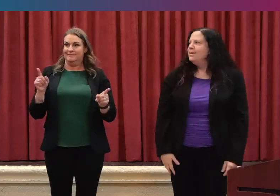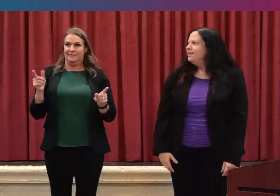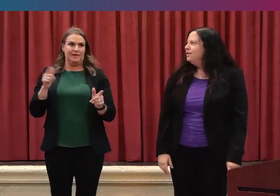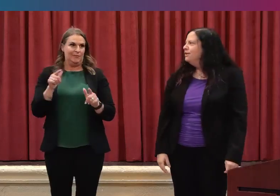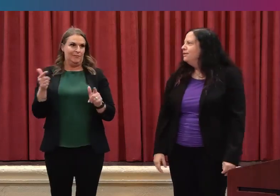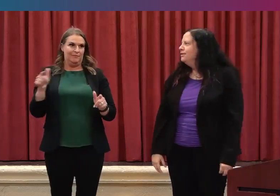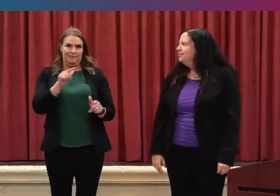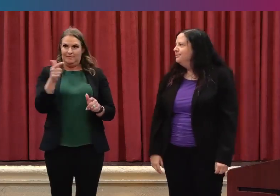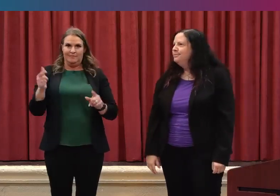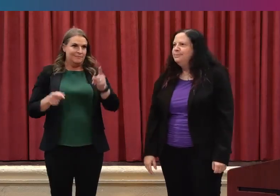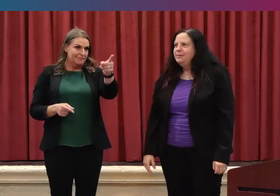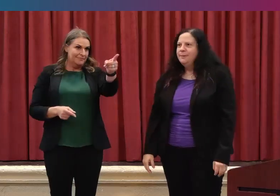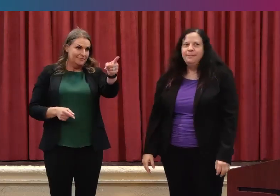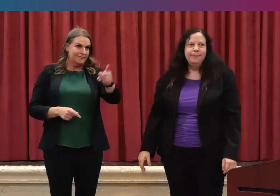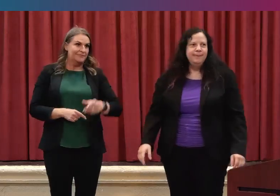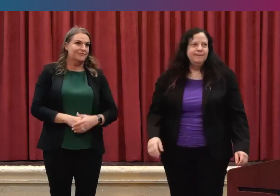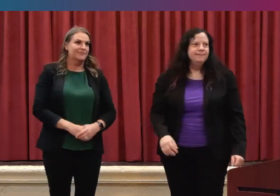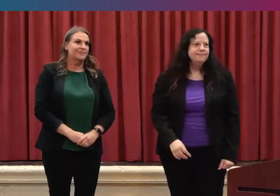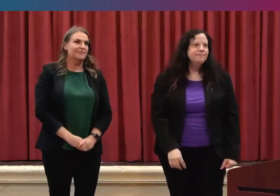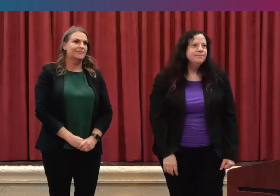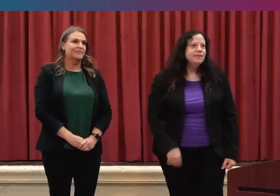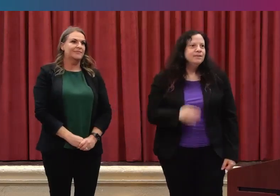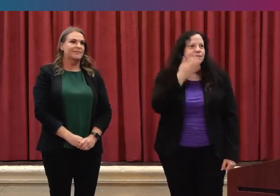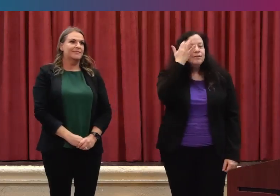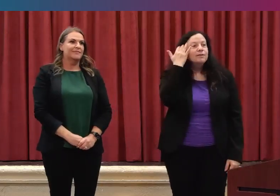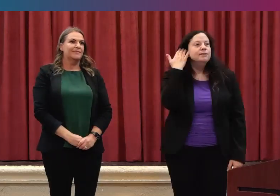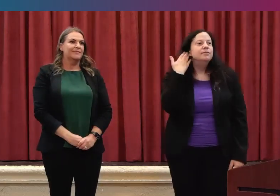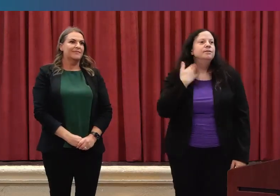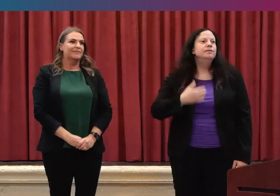Nodding along the head. Here, yes, please.